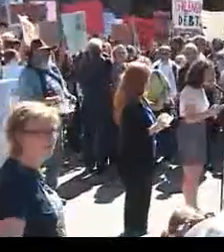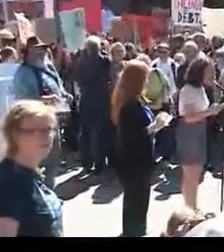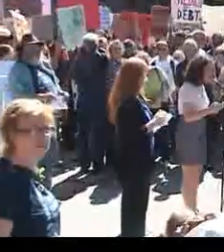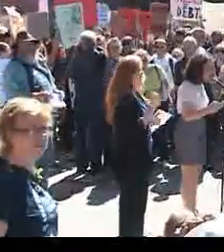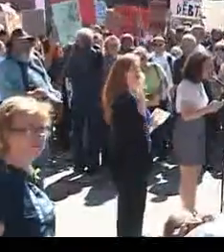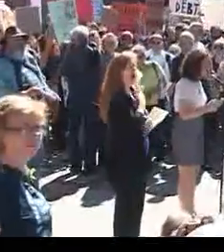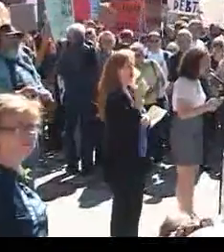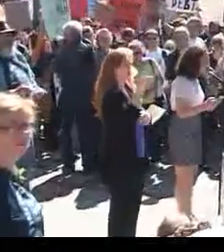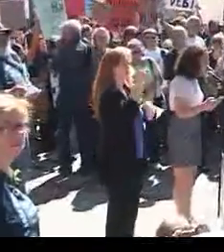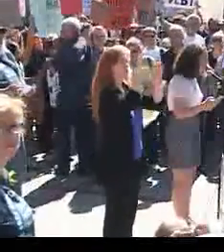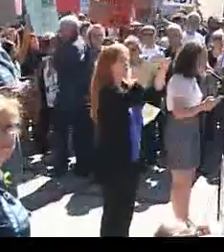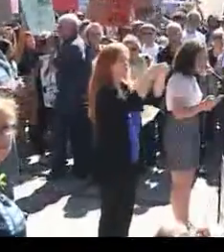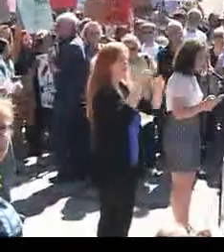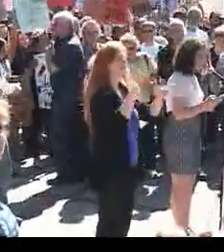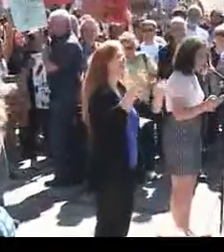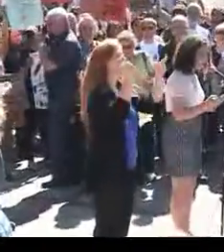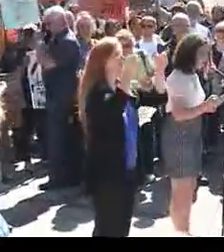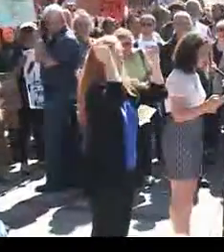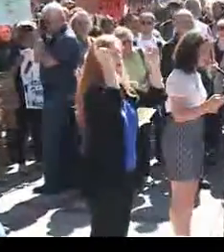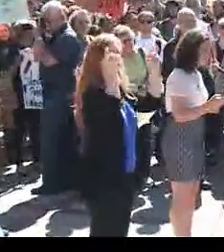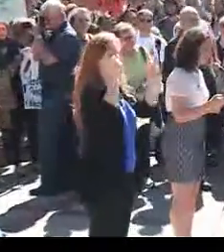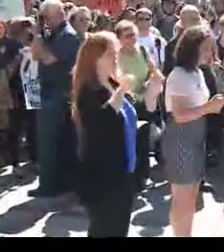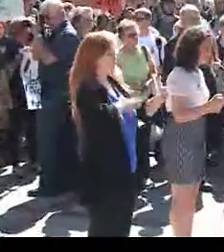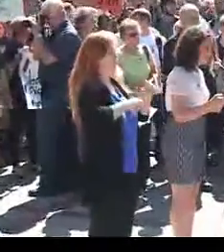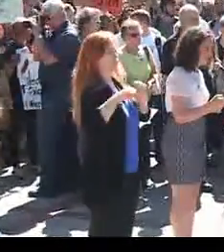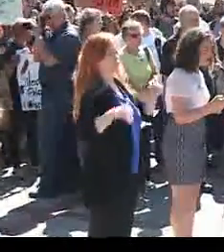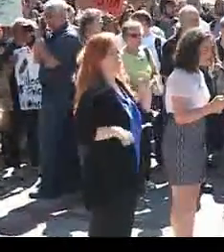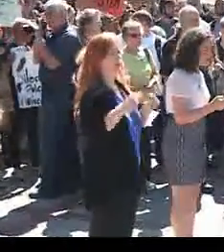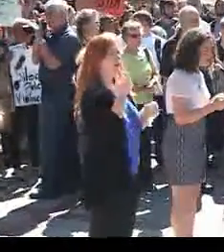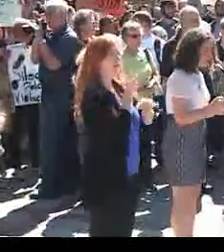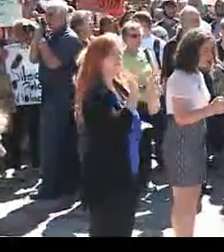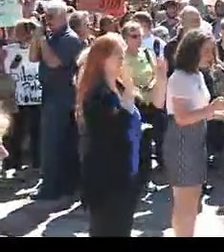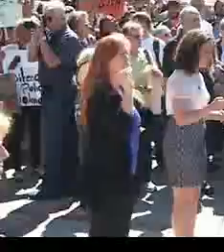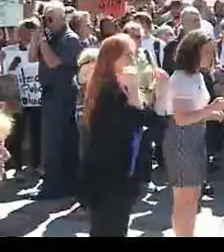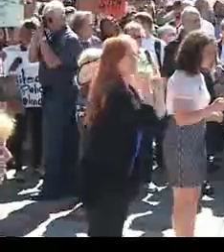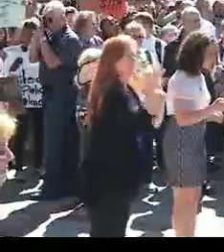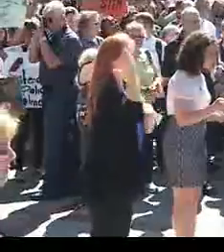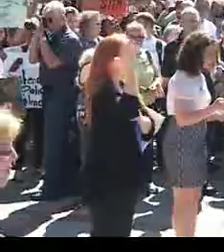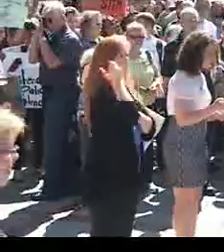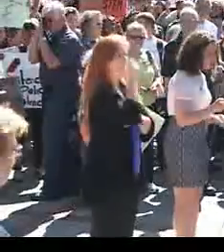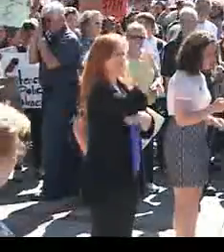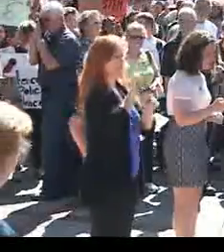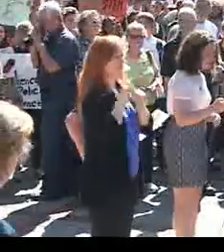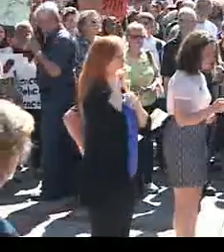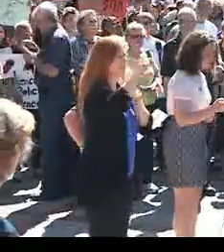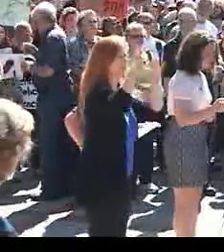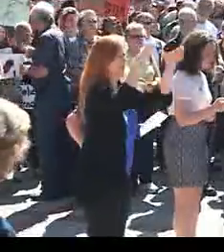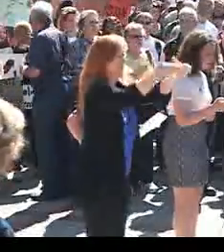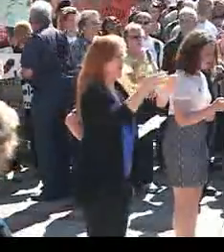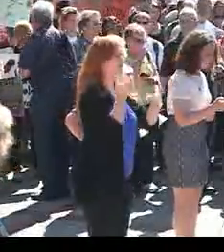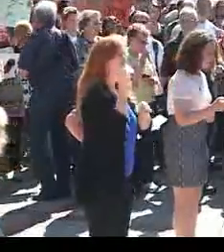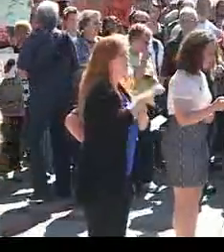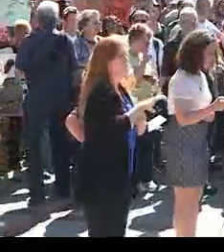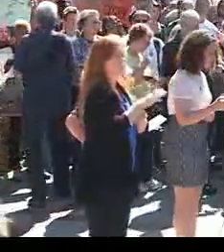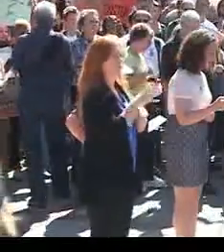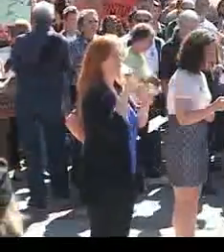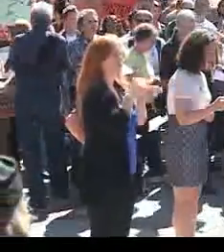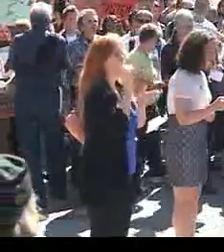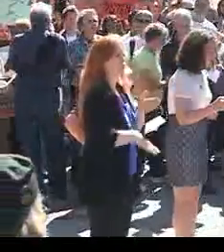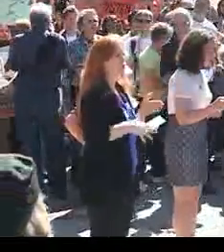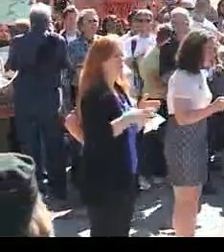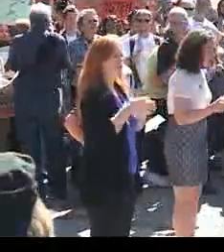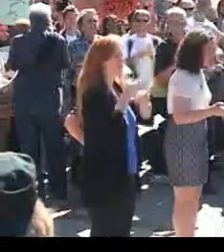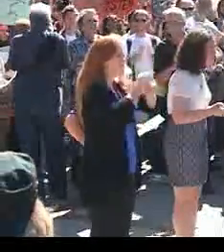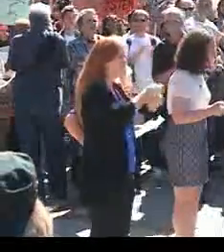Our administration celebrates and even touts the free speech movement, but they are the institution forcing students to protest and occupy.